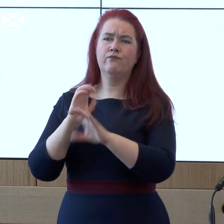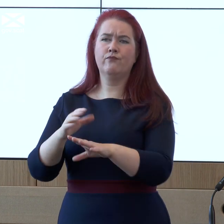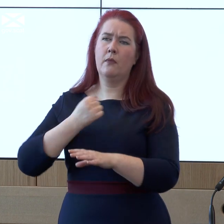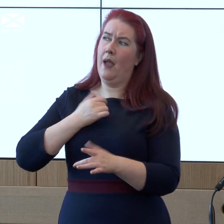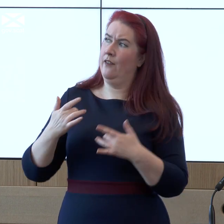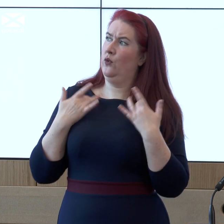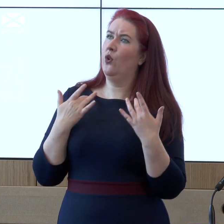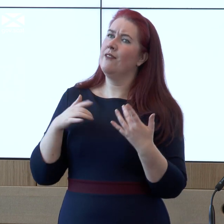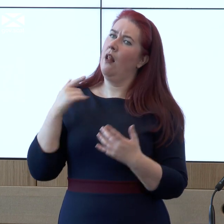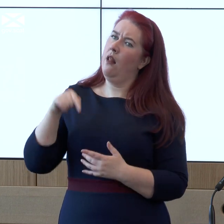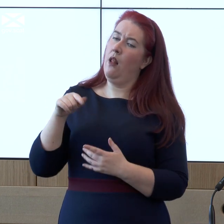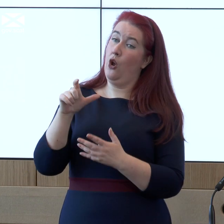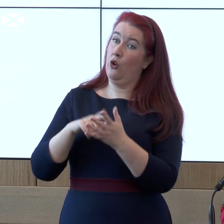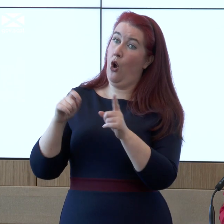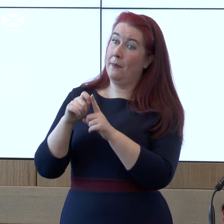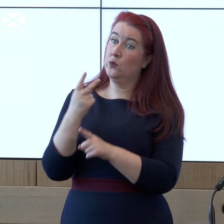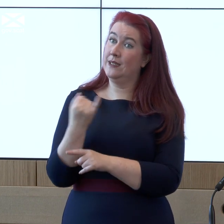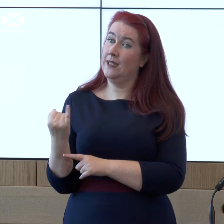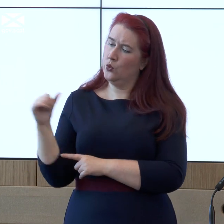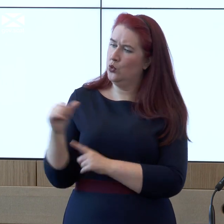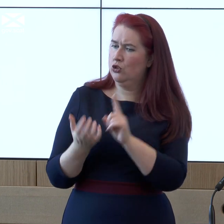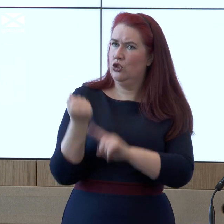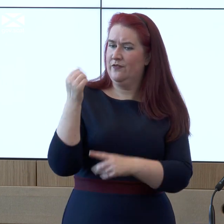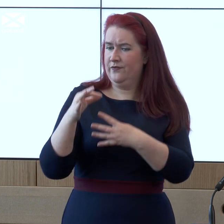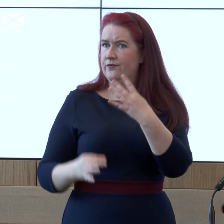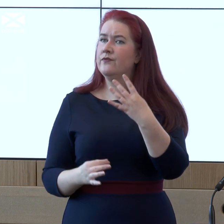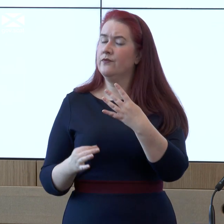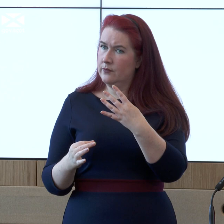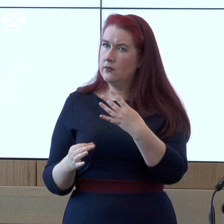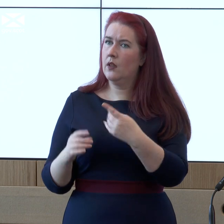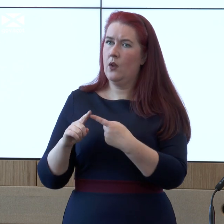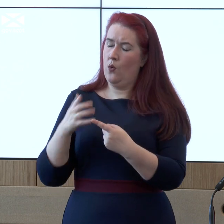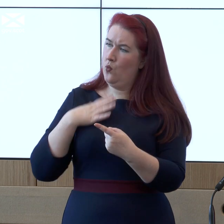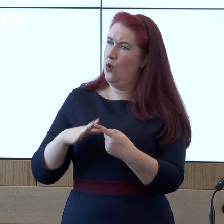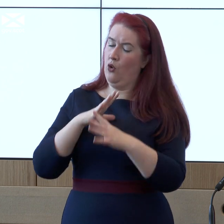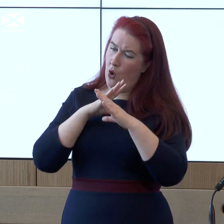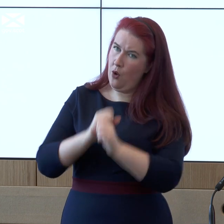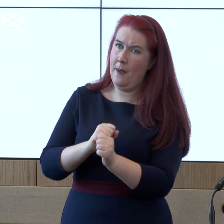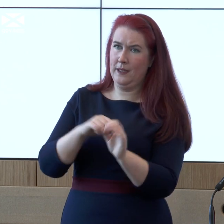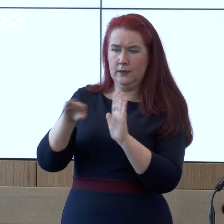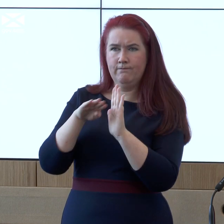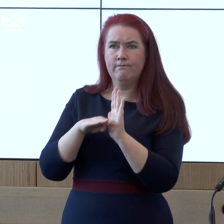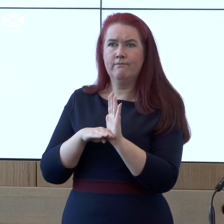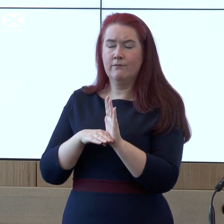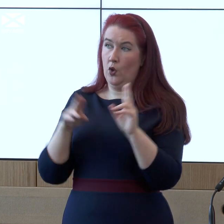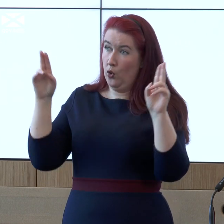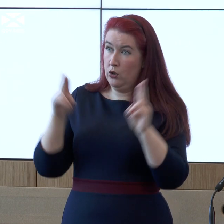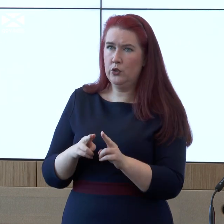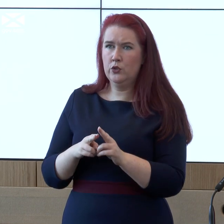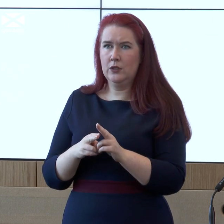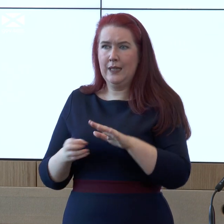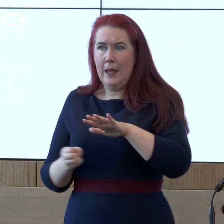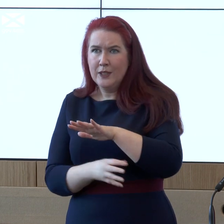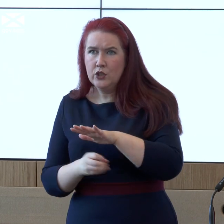summit must achieve in terms of hard commitments on reducing emissions and on climate finance, and